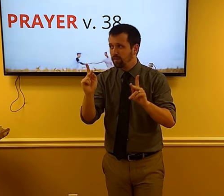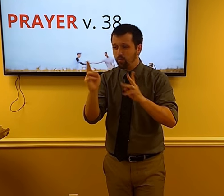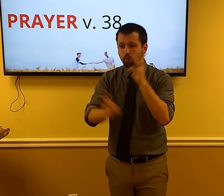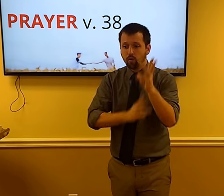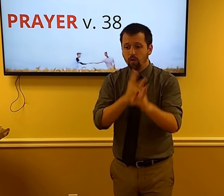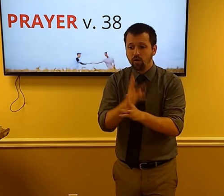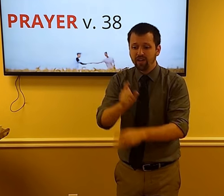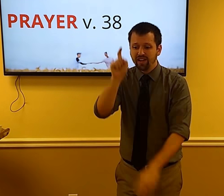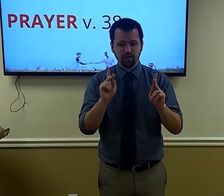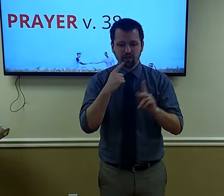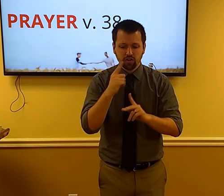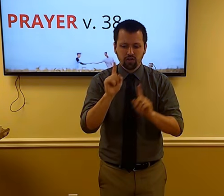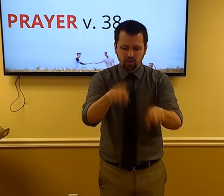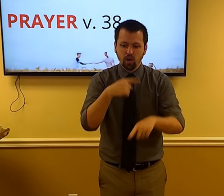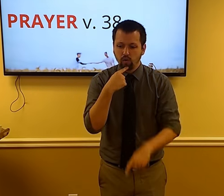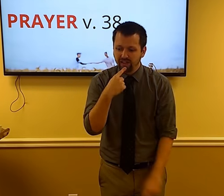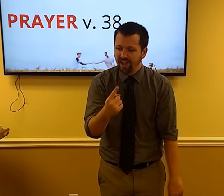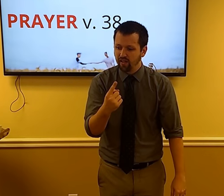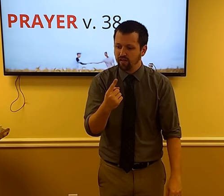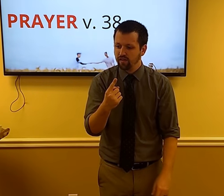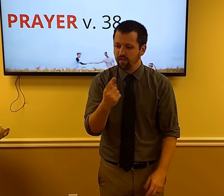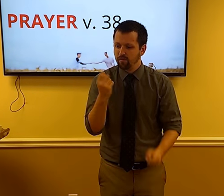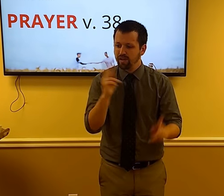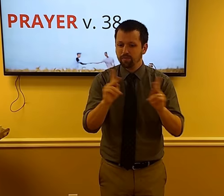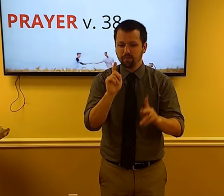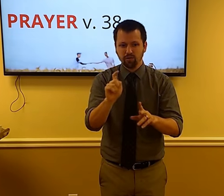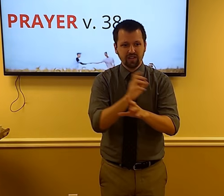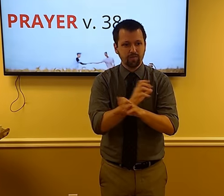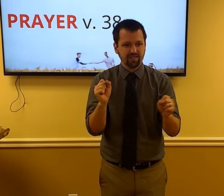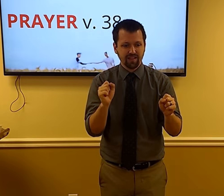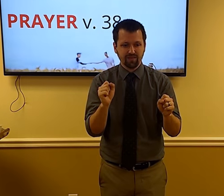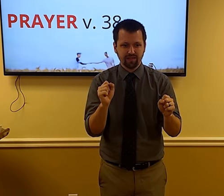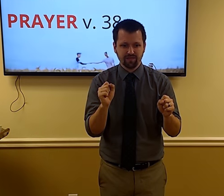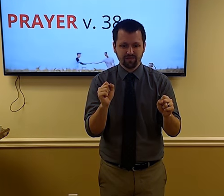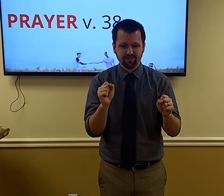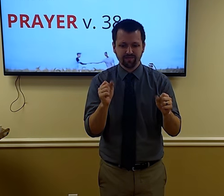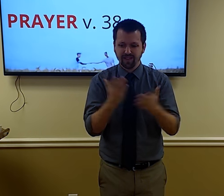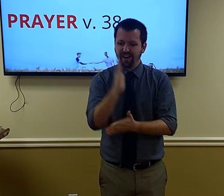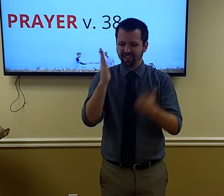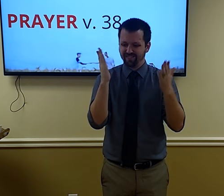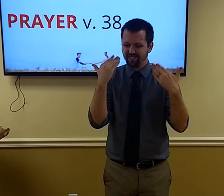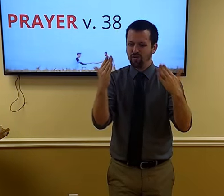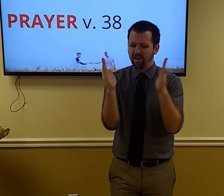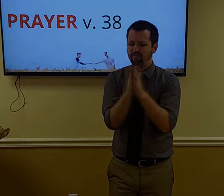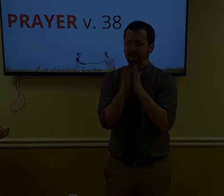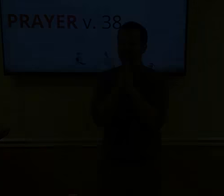people, world, to go, tell. Many people need to be saved. All right, let's go ahead and pray.